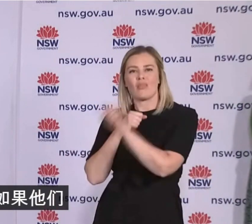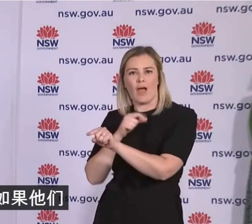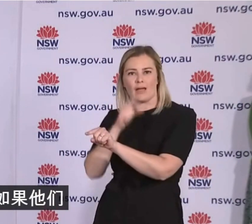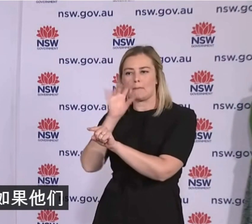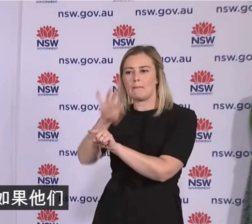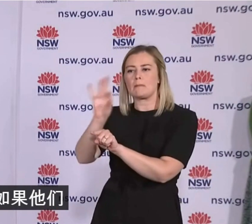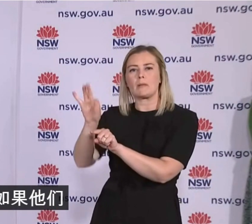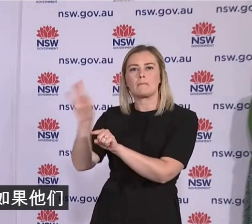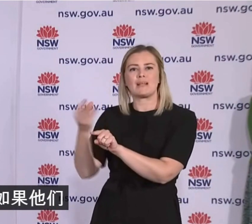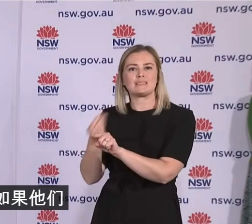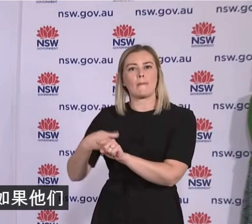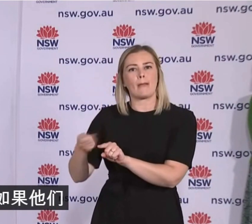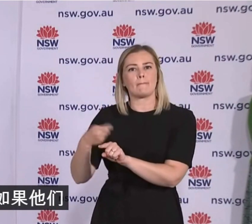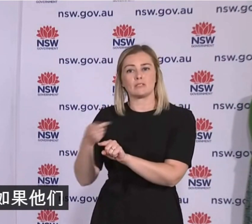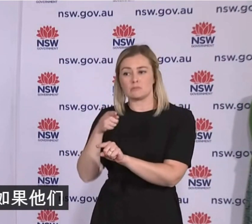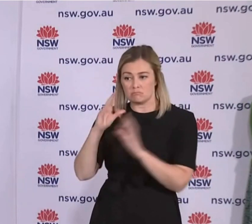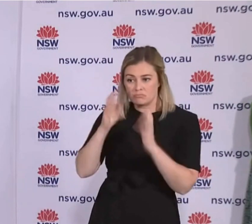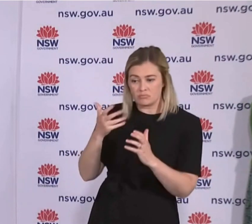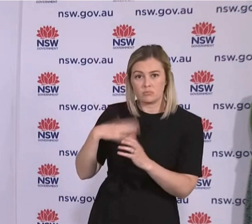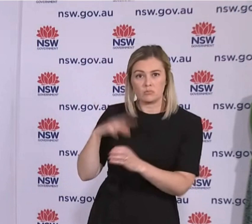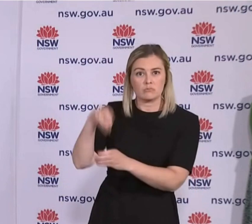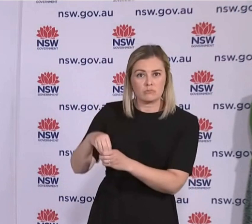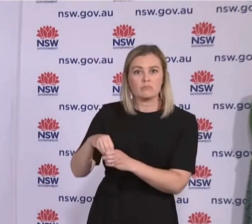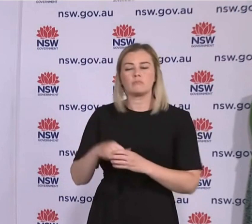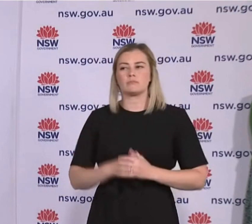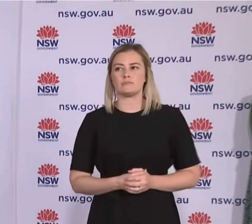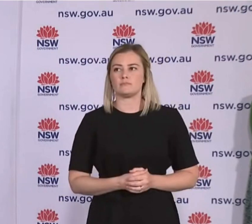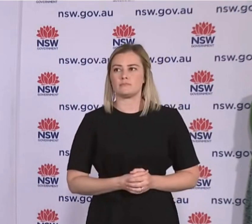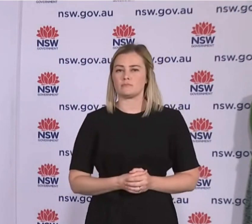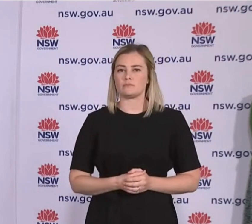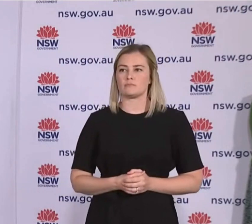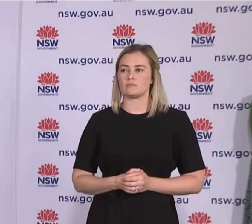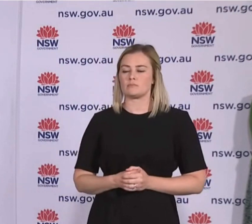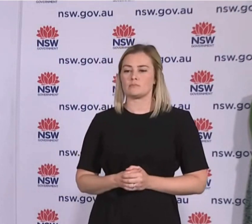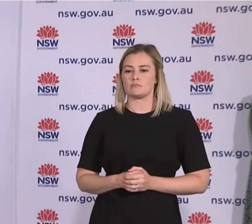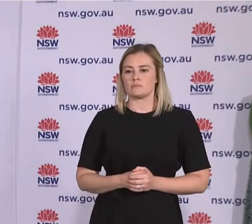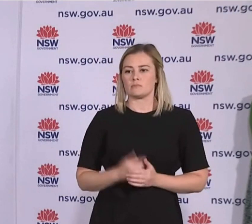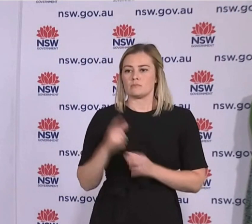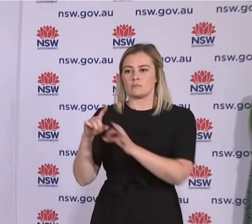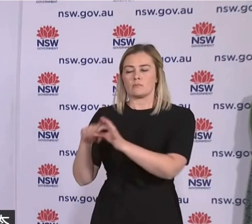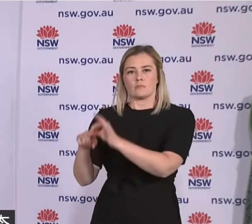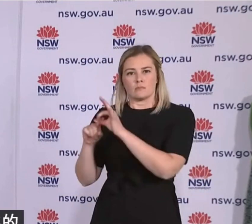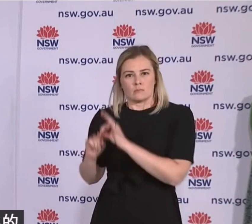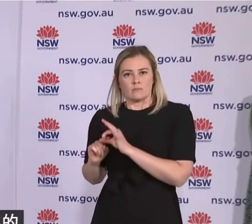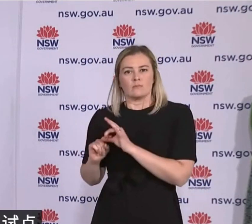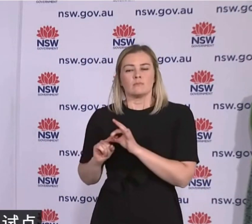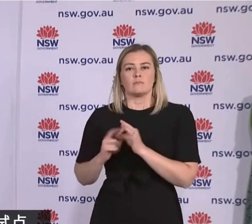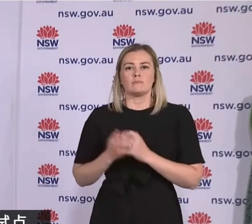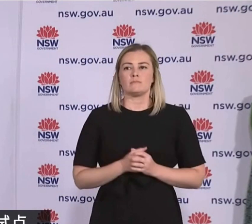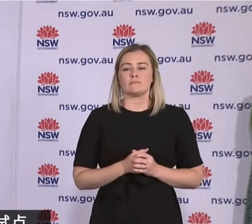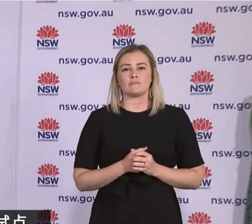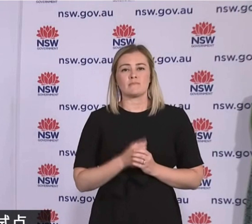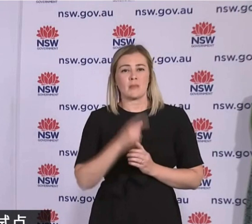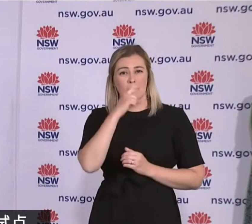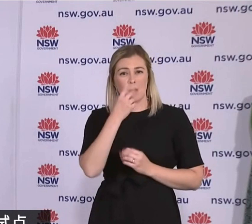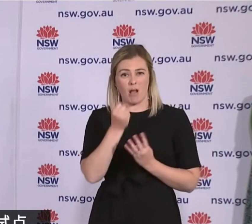participate in the pilot. Have businesses expressed any concern to you about the uncertainty or the difficulty in checking different forms of vaccination